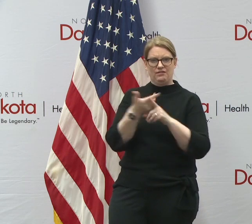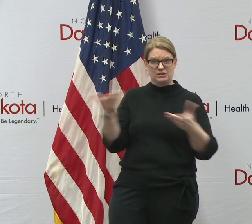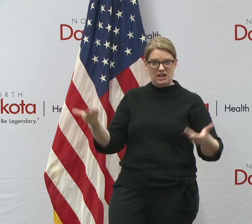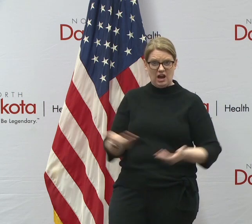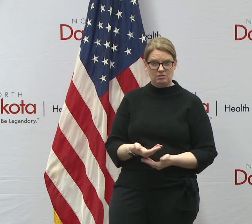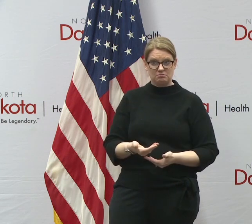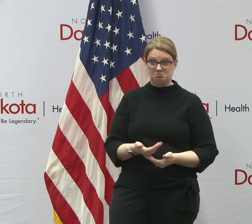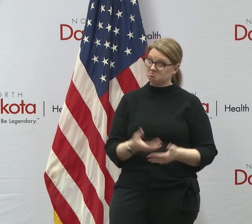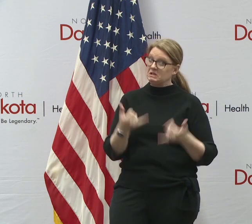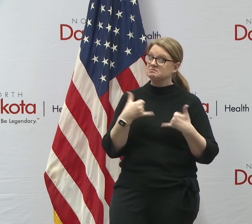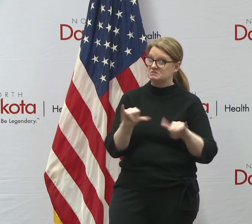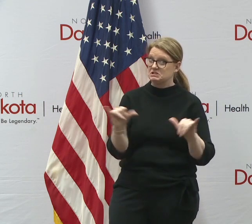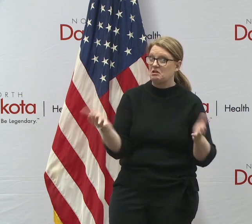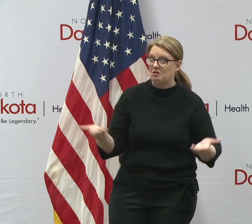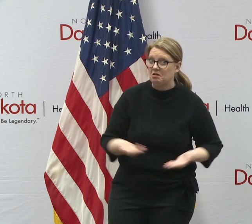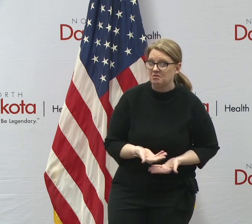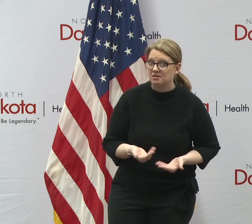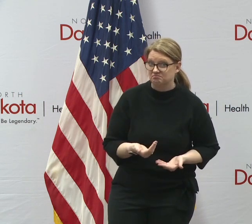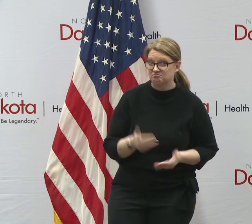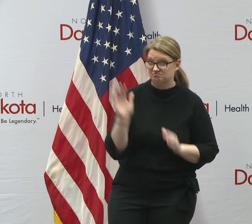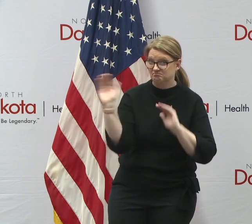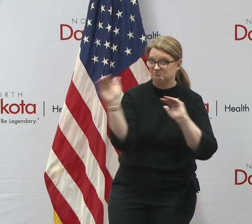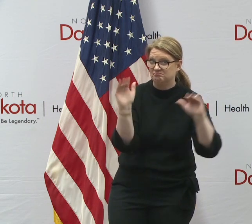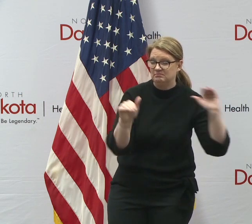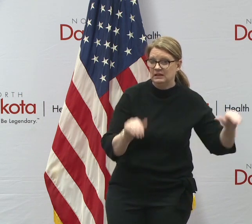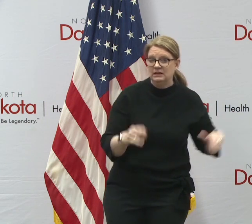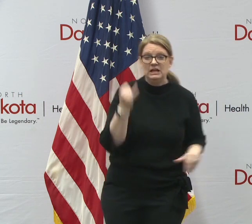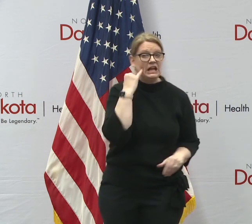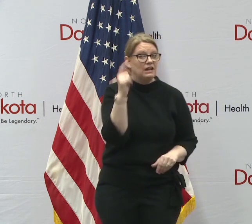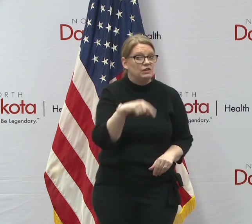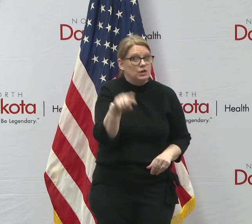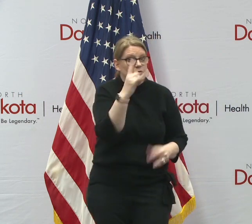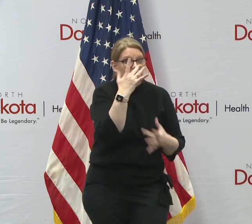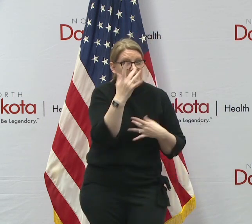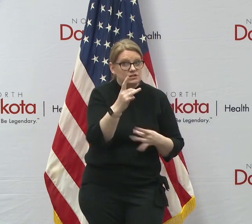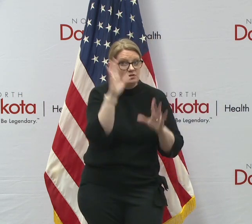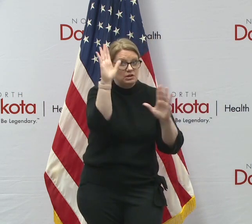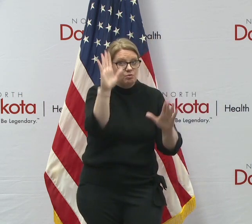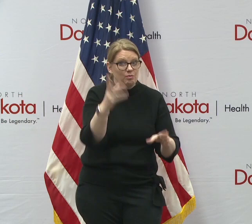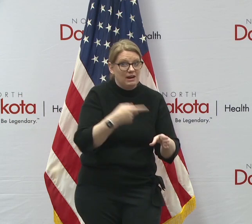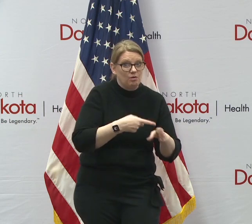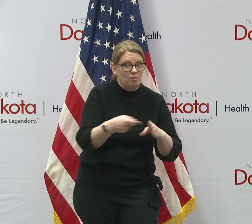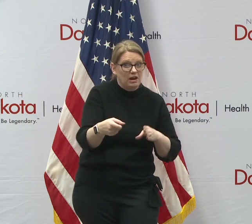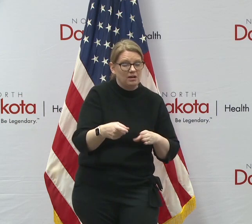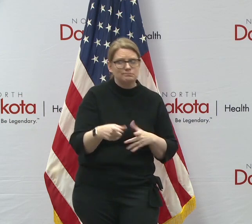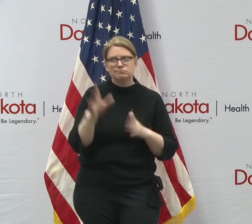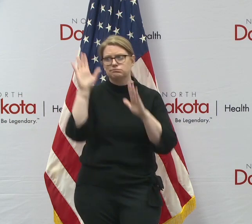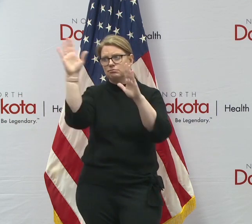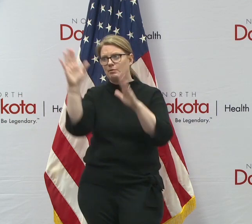definitely hiring now, and so again, if you are interested in a great career with incredible benefits,